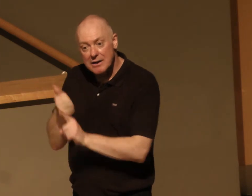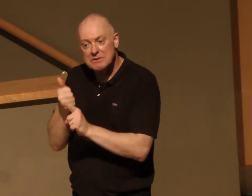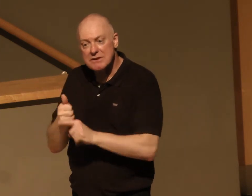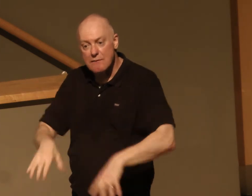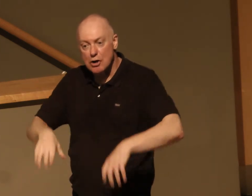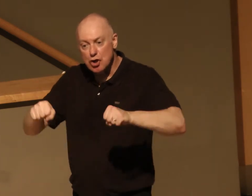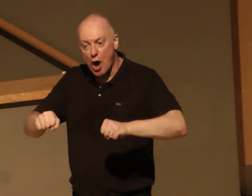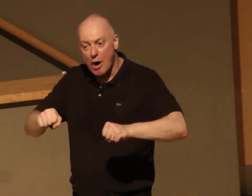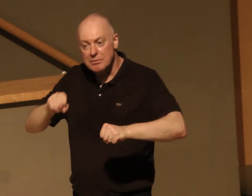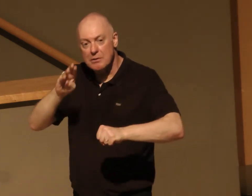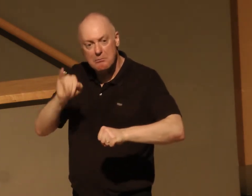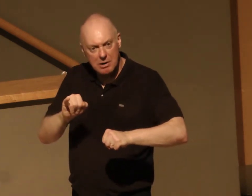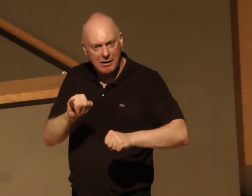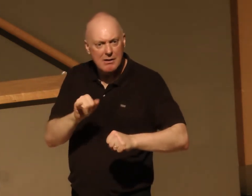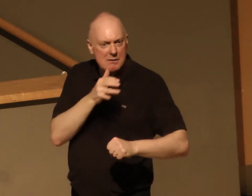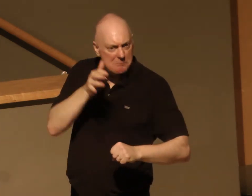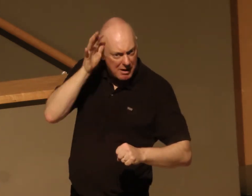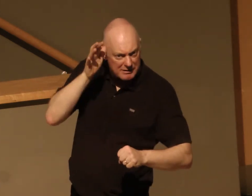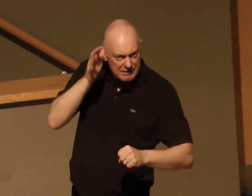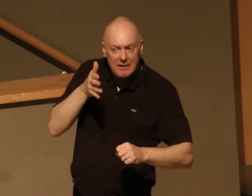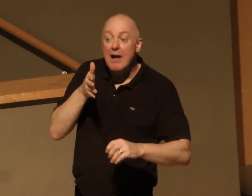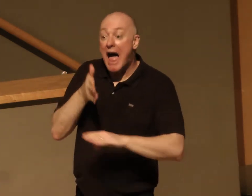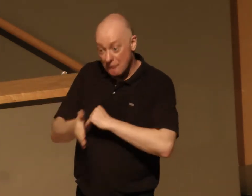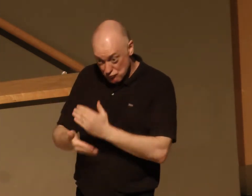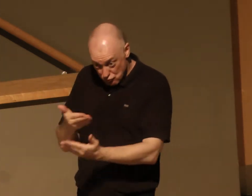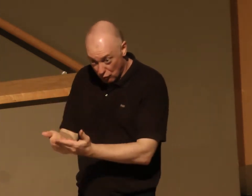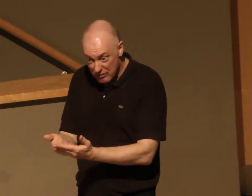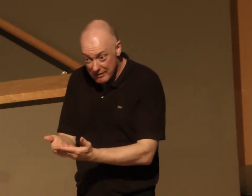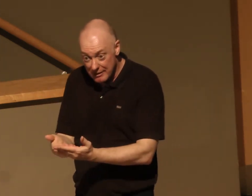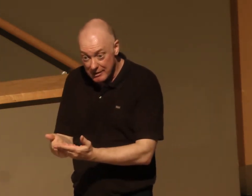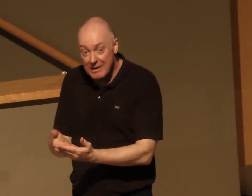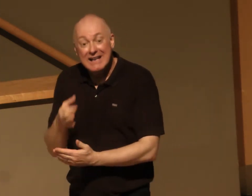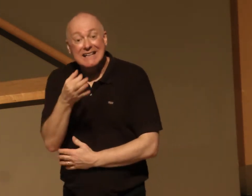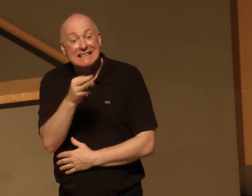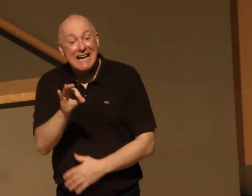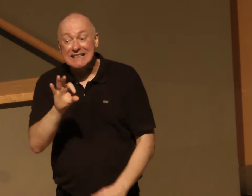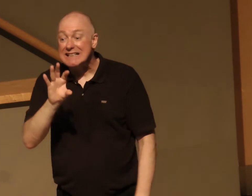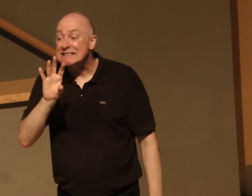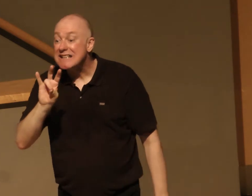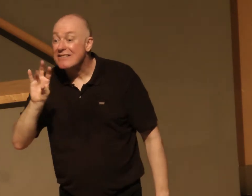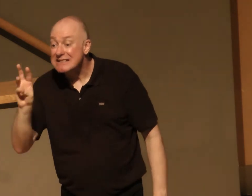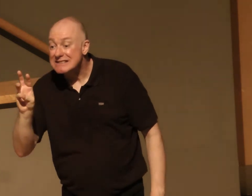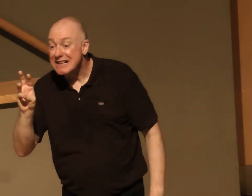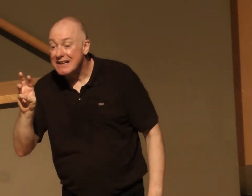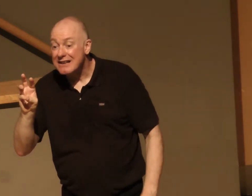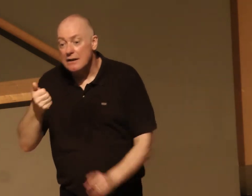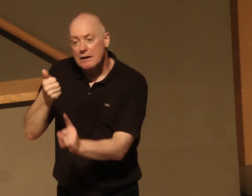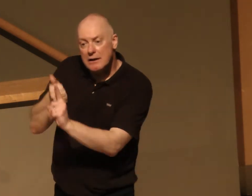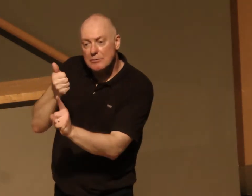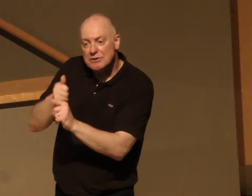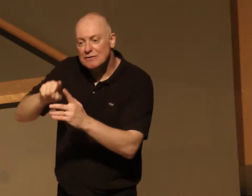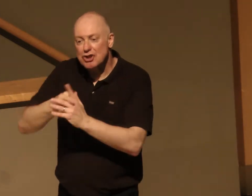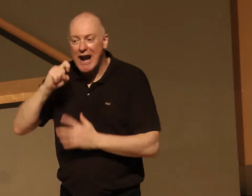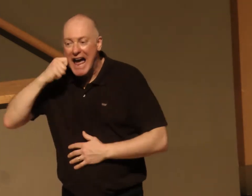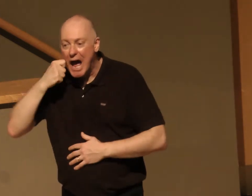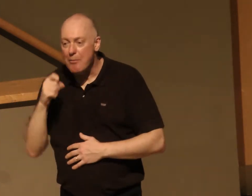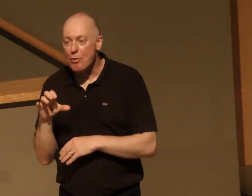by Paul and Clara Jobs shortly after his birth. In 1976, Steve Jobs started Apple computers from his garage